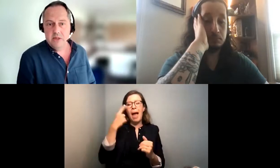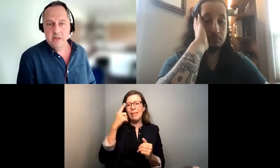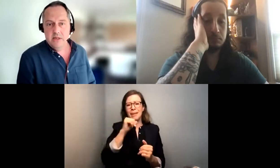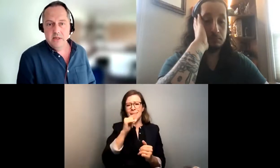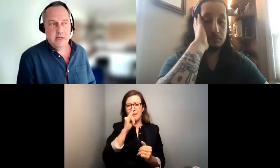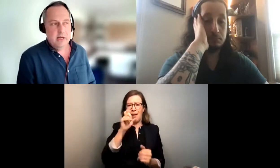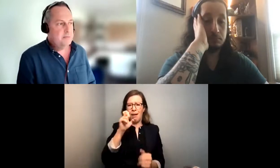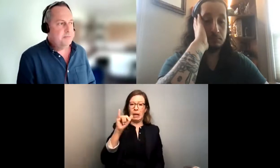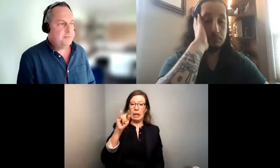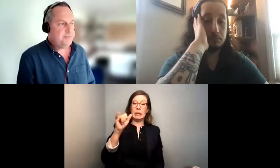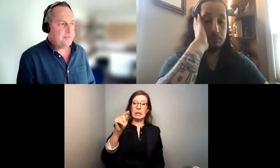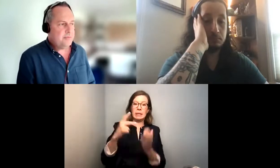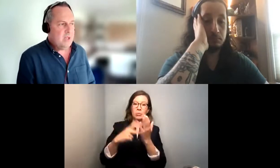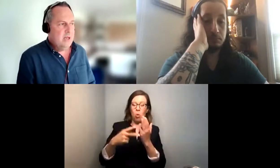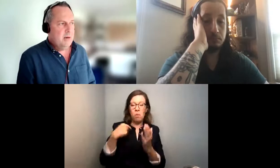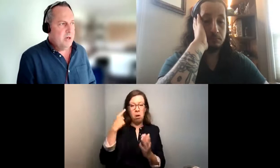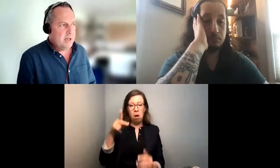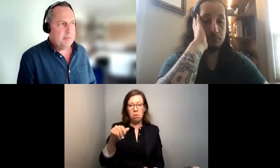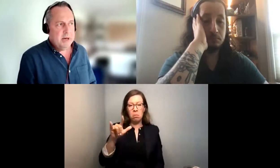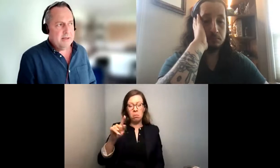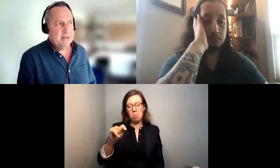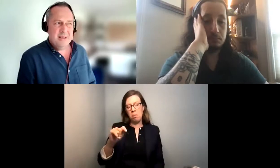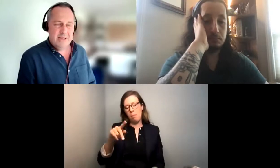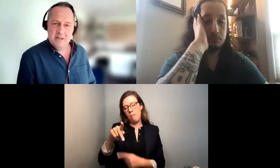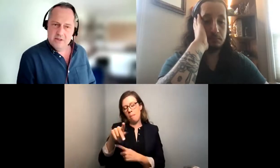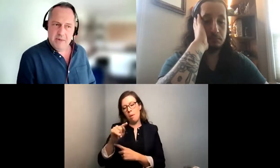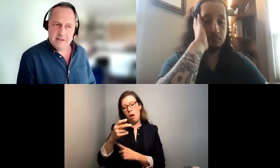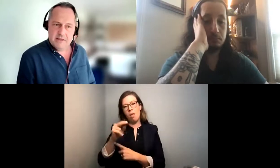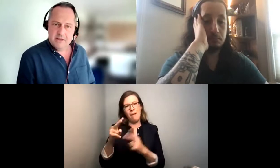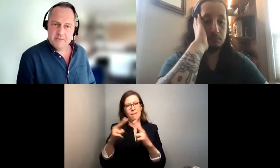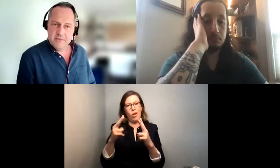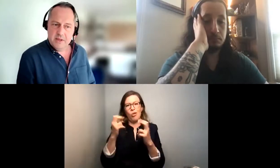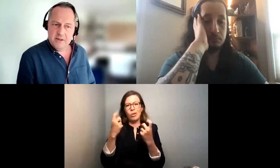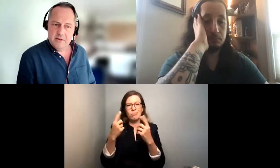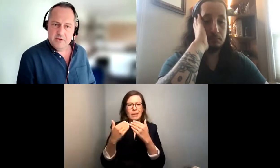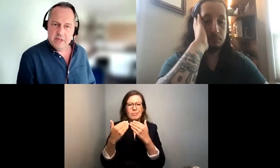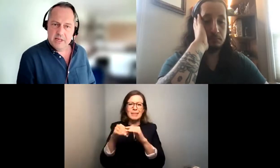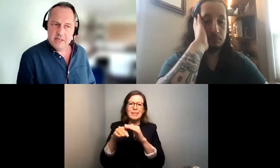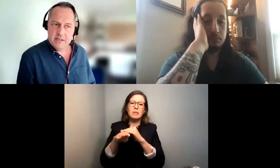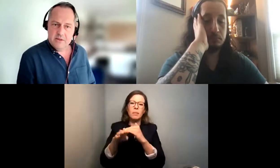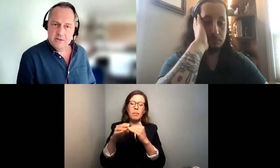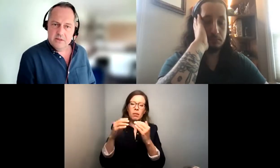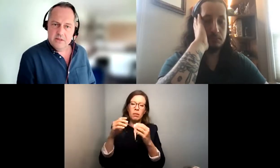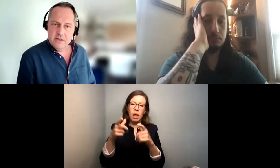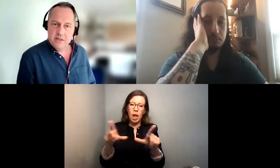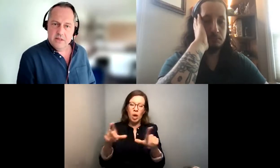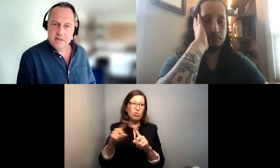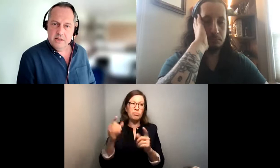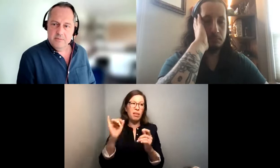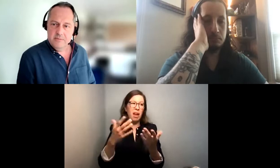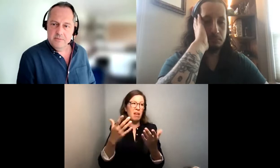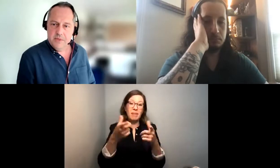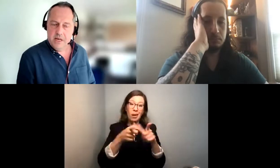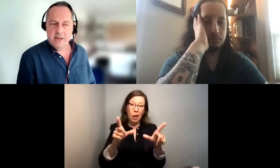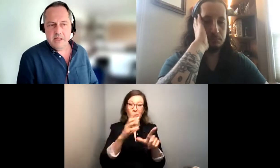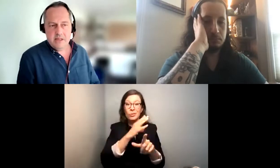language, but yeah, Python and good maths are really the key skills.